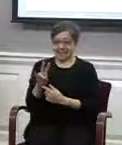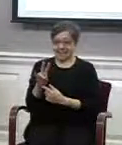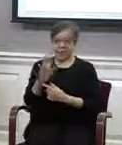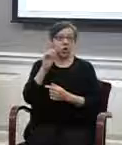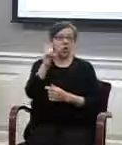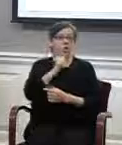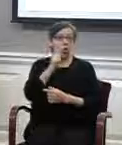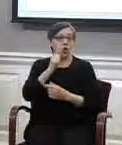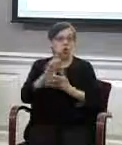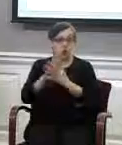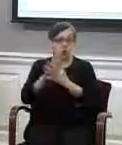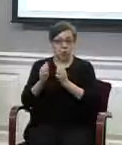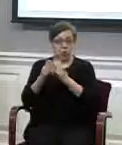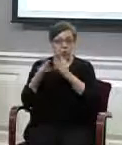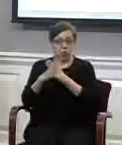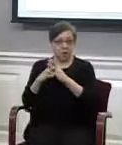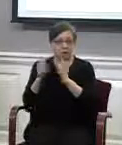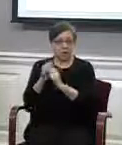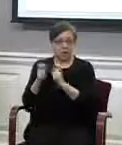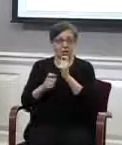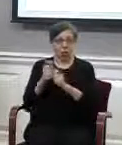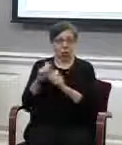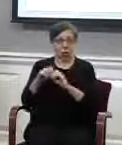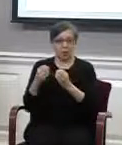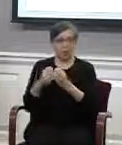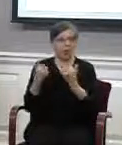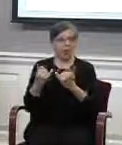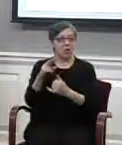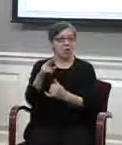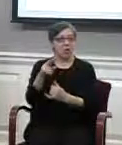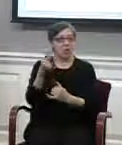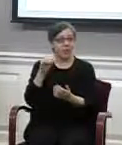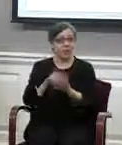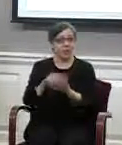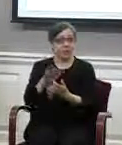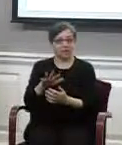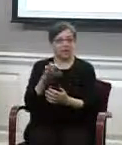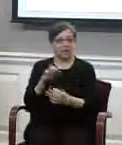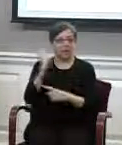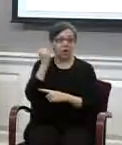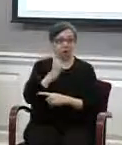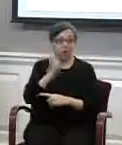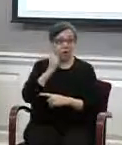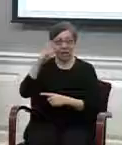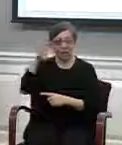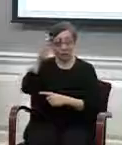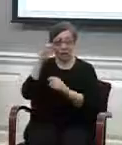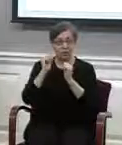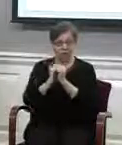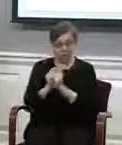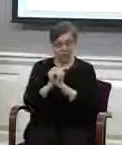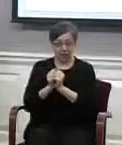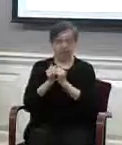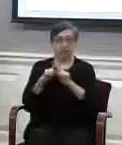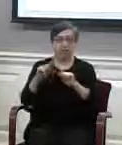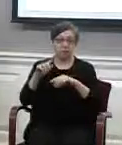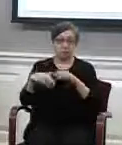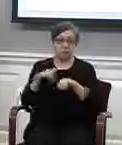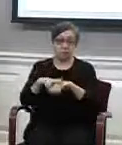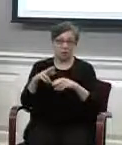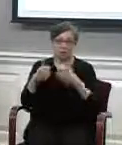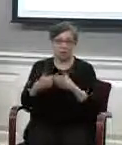charitable organization, and it now enrolls over 2,500 students, girls and boys, in gender-segregated